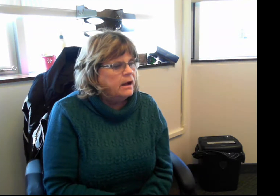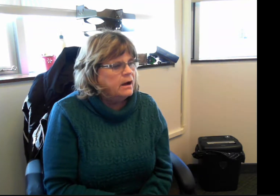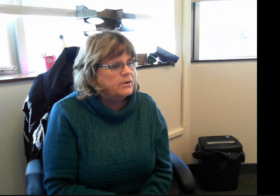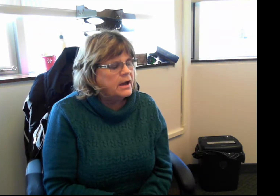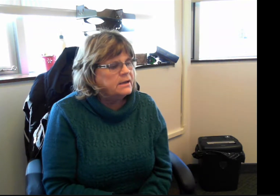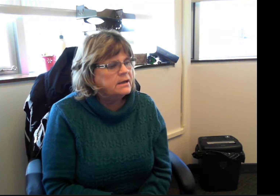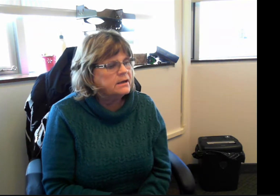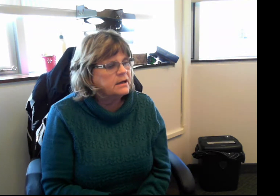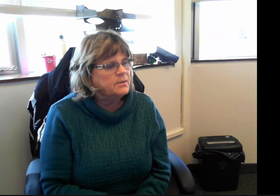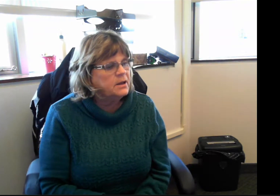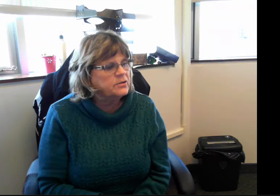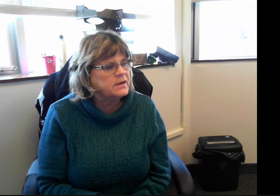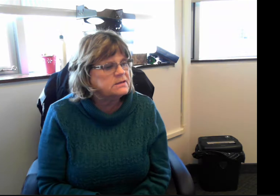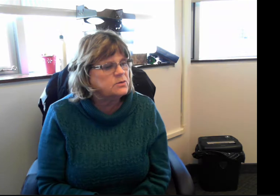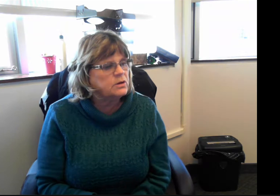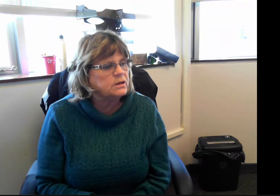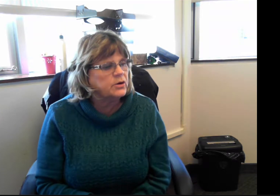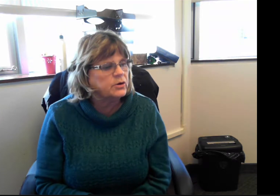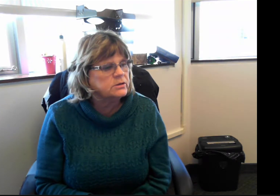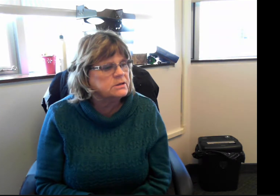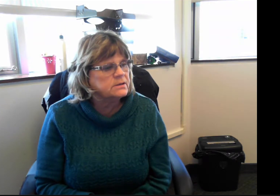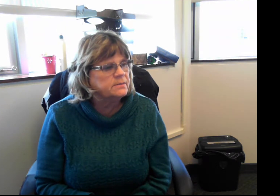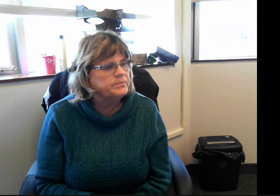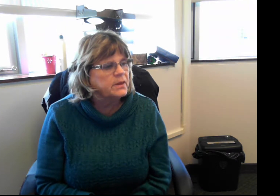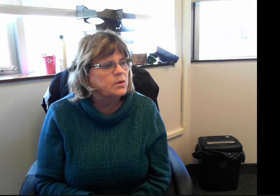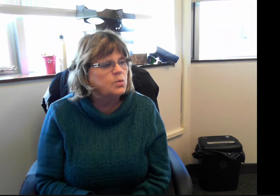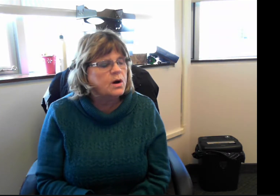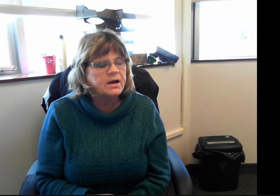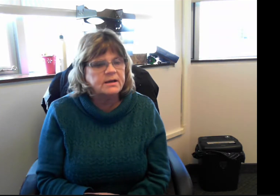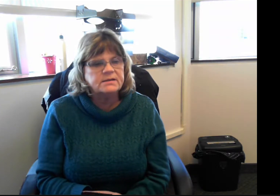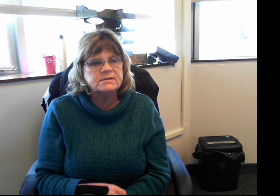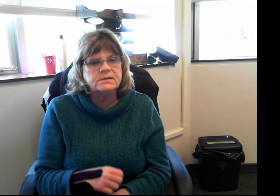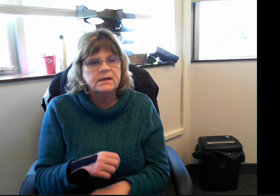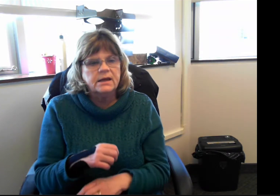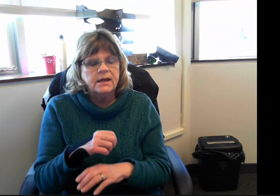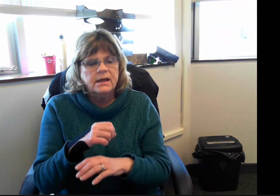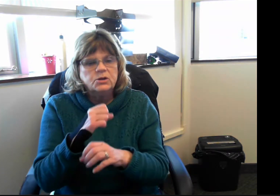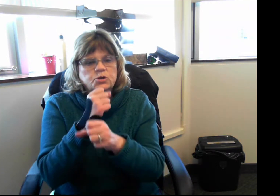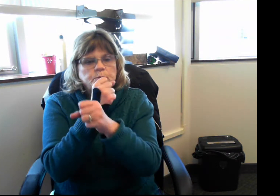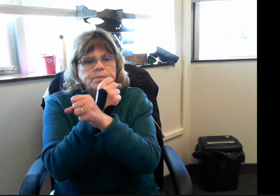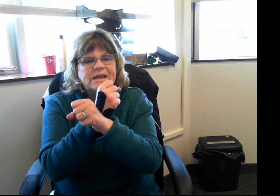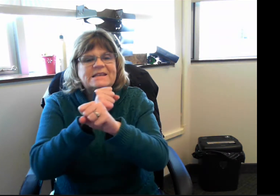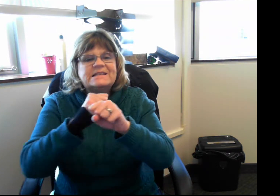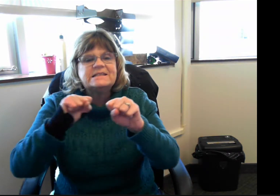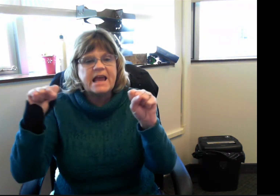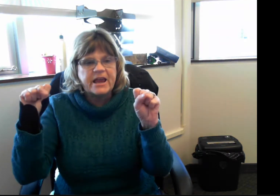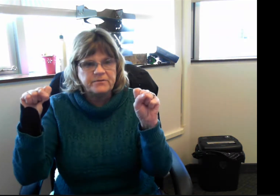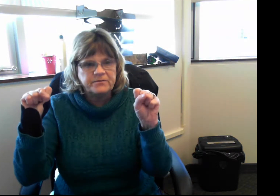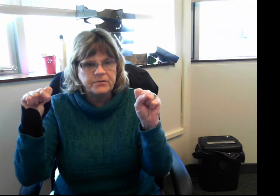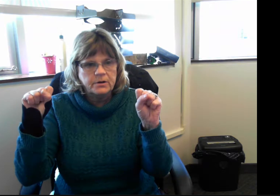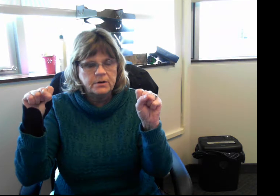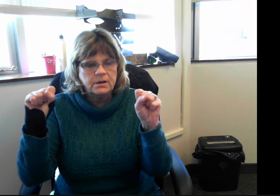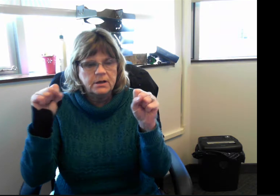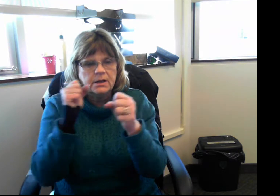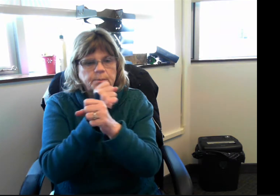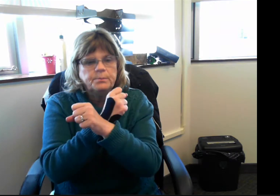All right, a couple other things that we learned was to be safe.